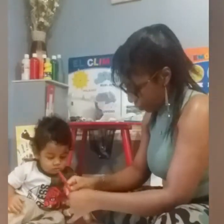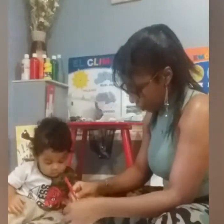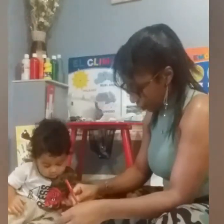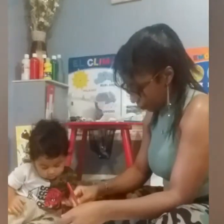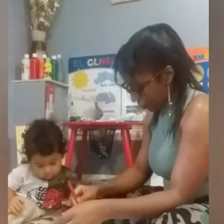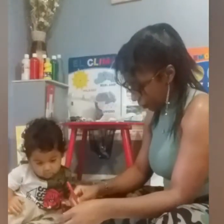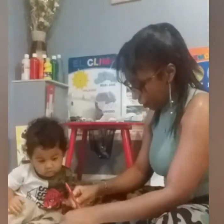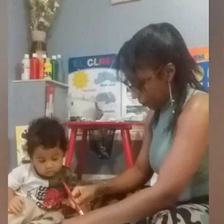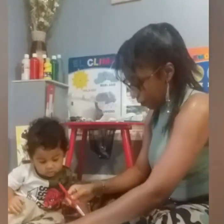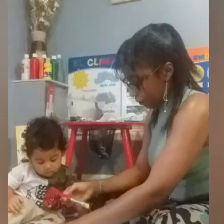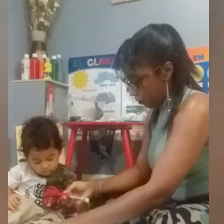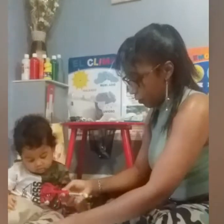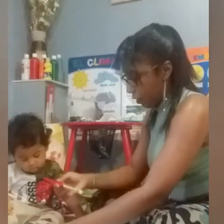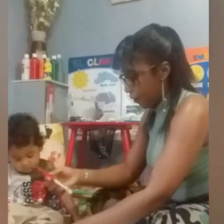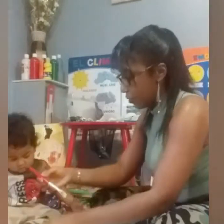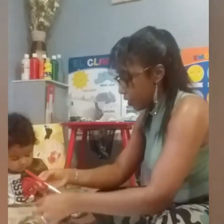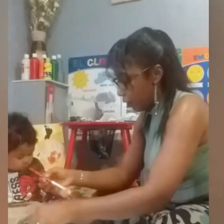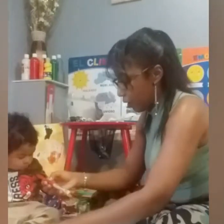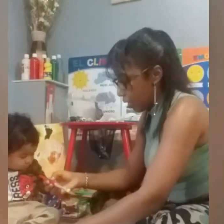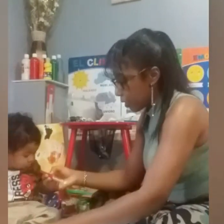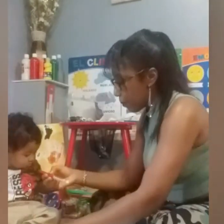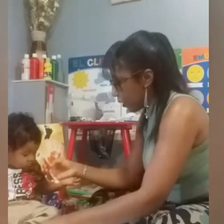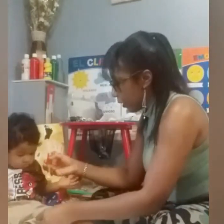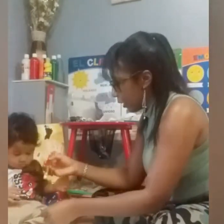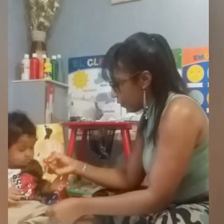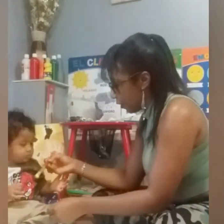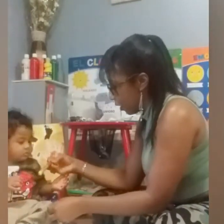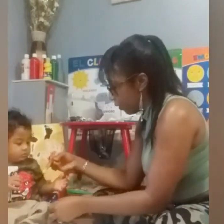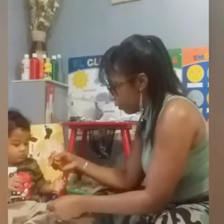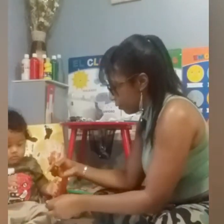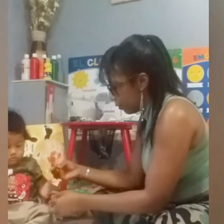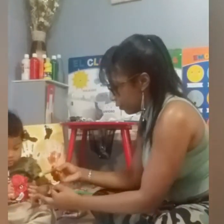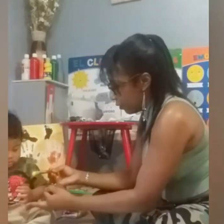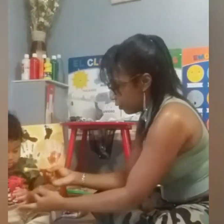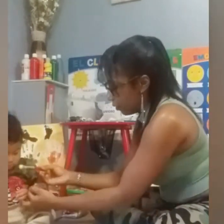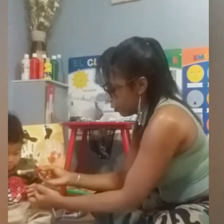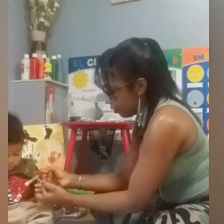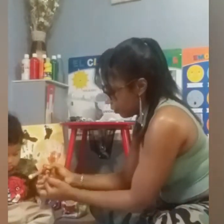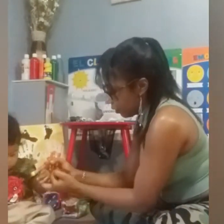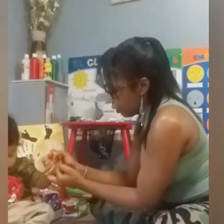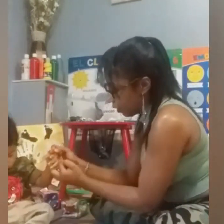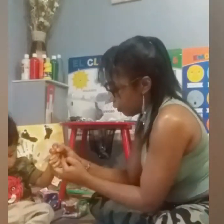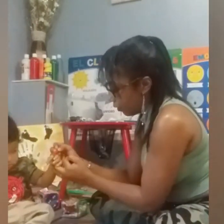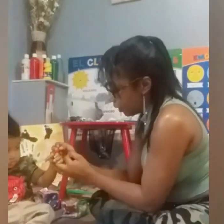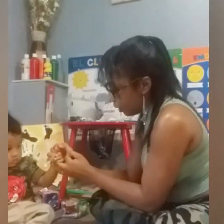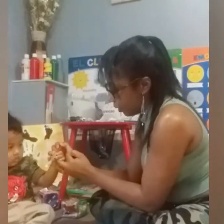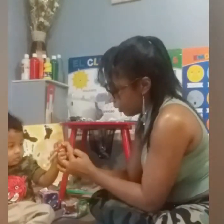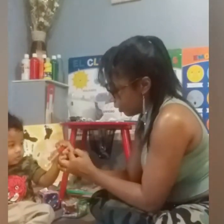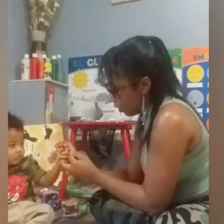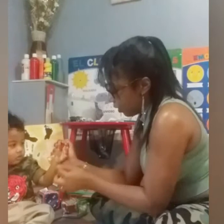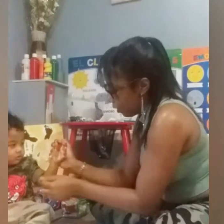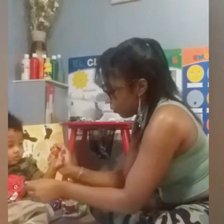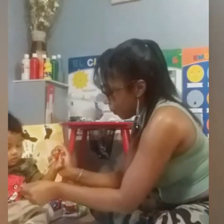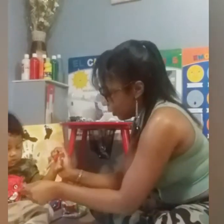Yeah, Mommy, that didn't make sure. All right, so let's paint the leaf. Here you go. Hold it. I'm gonna paint the